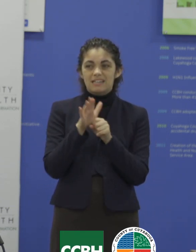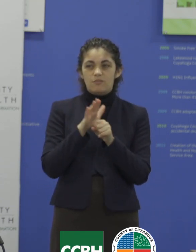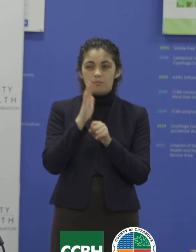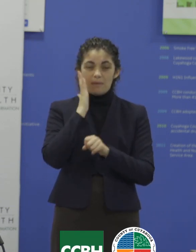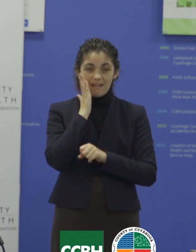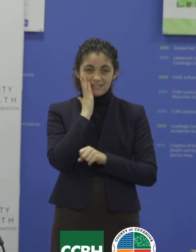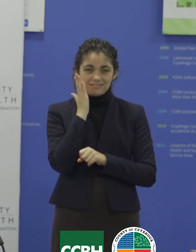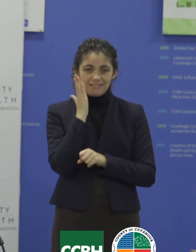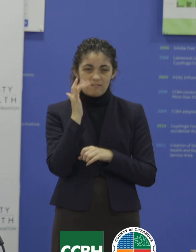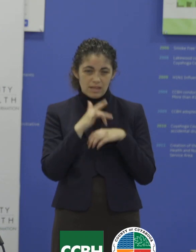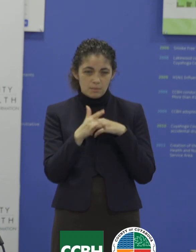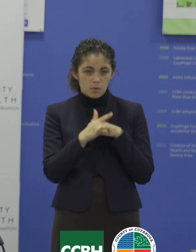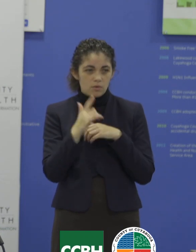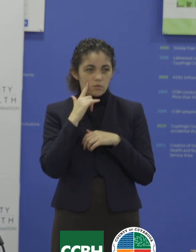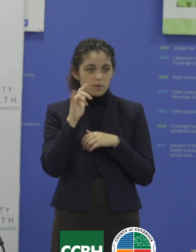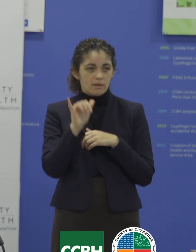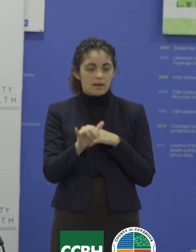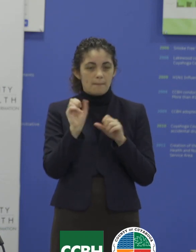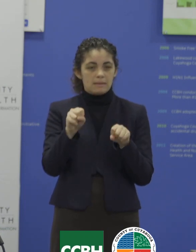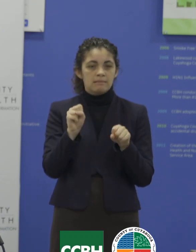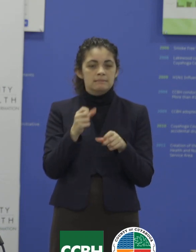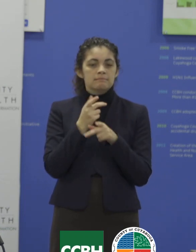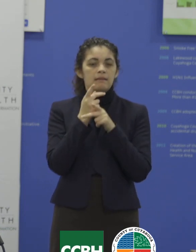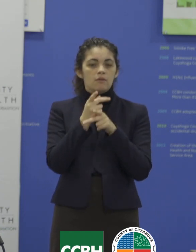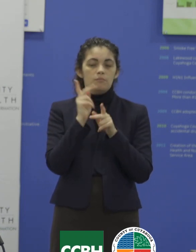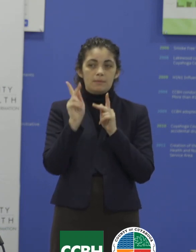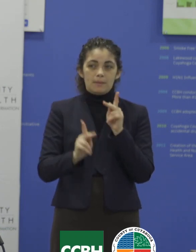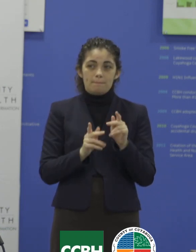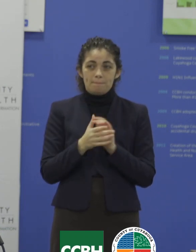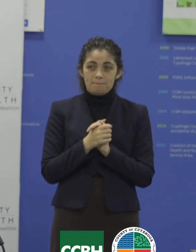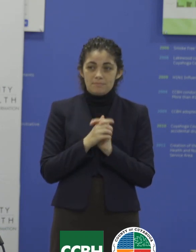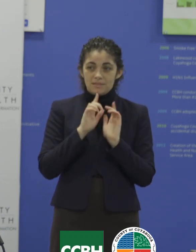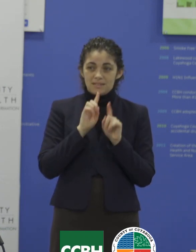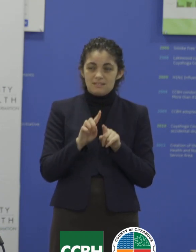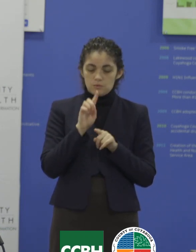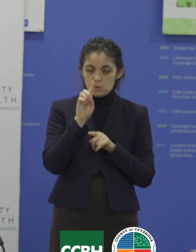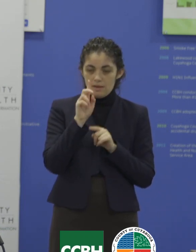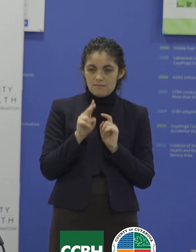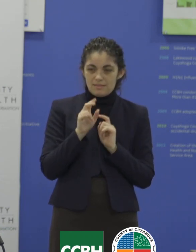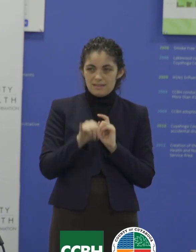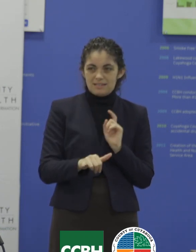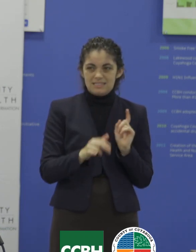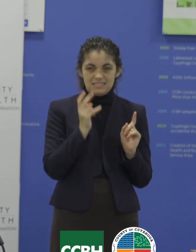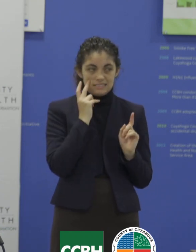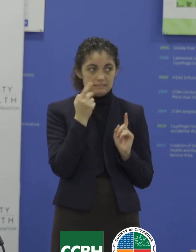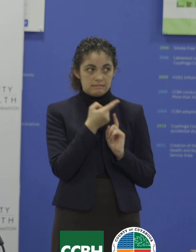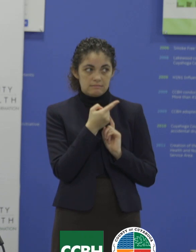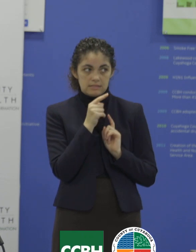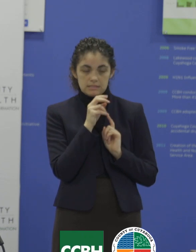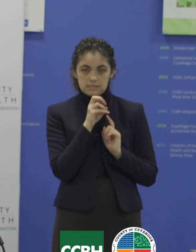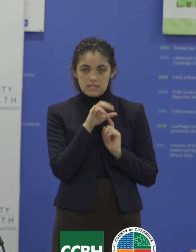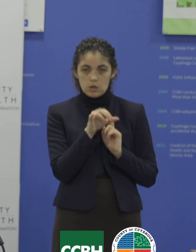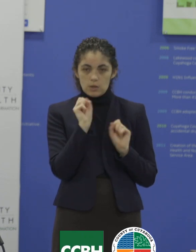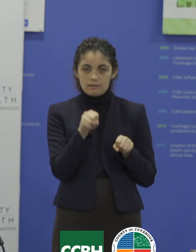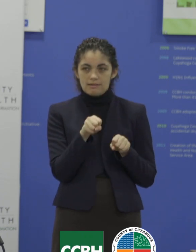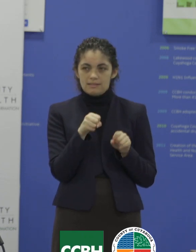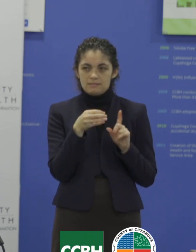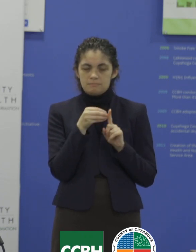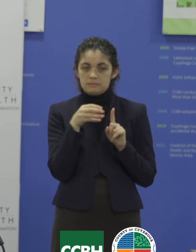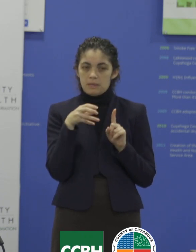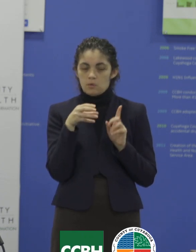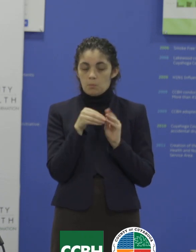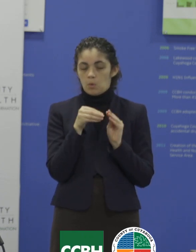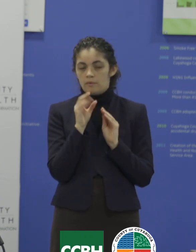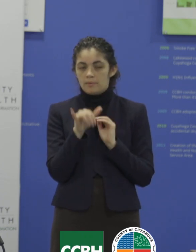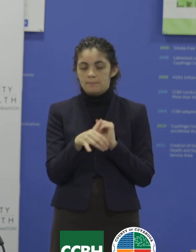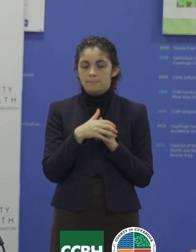meaning increased beds, increased ability to take care of people? I'm going to answer part of that, and then I'll see if Terry Allen would like to answer